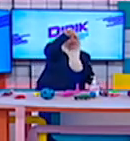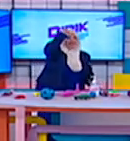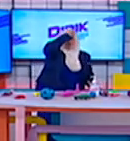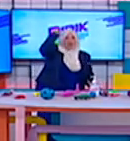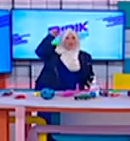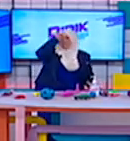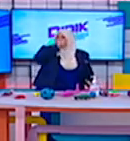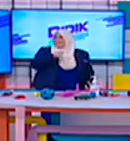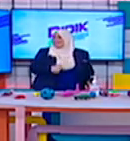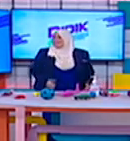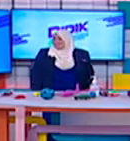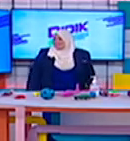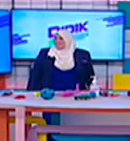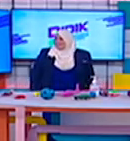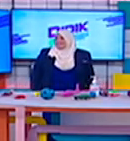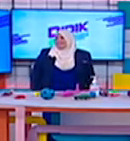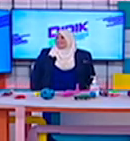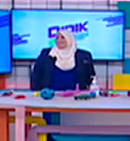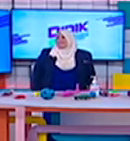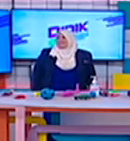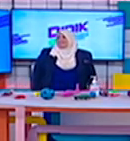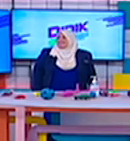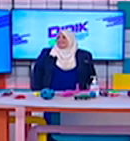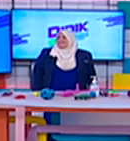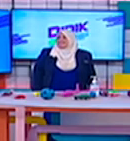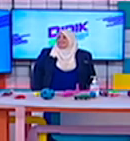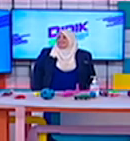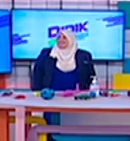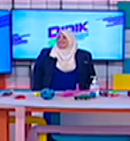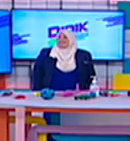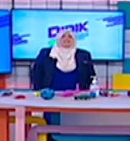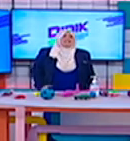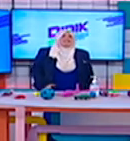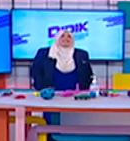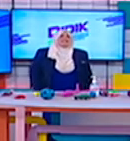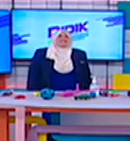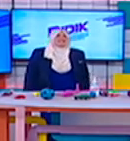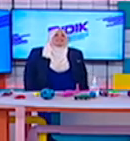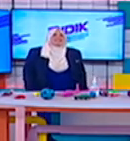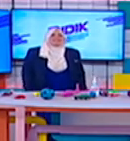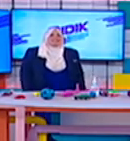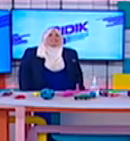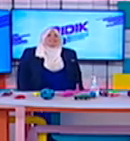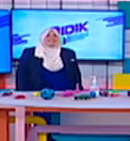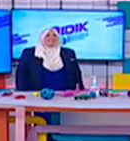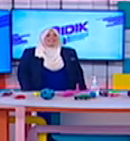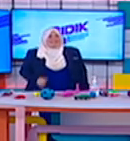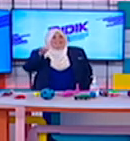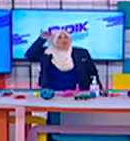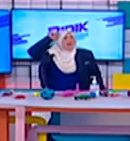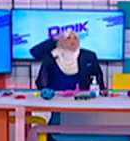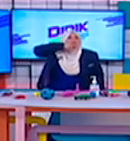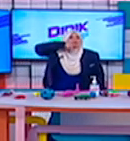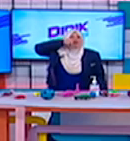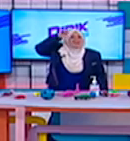I will introduce. Okay, first, Yunping, where are you? Yunping, where are you? Ah,